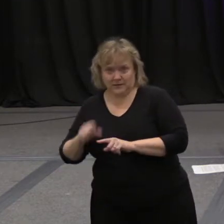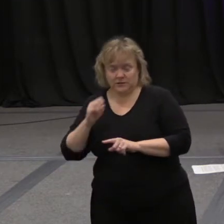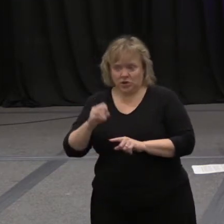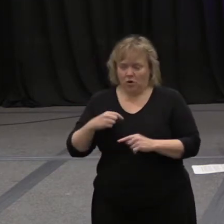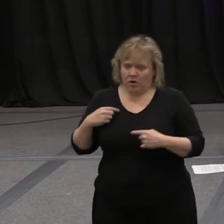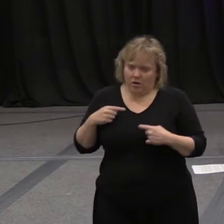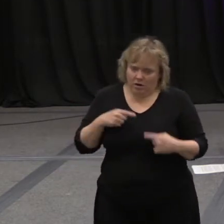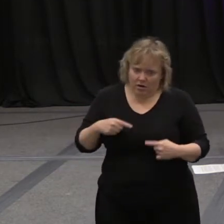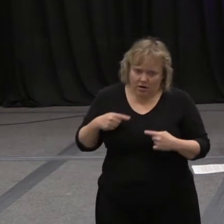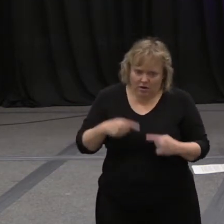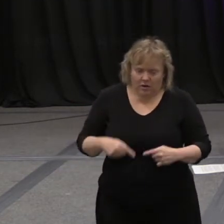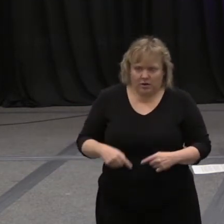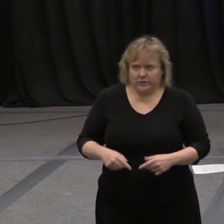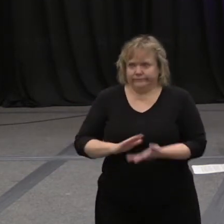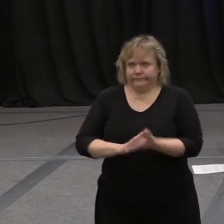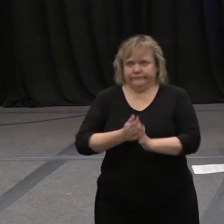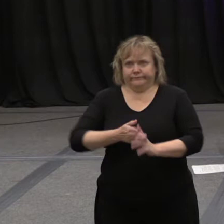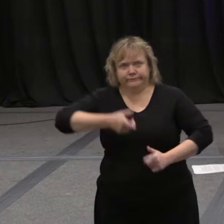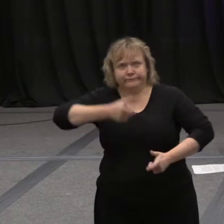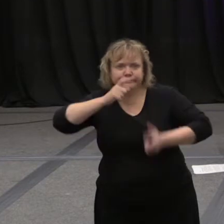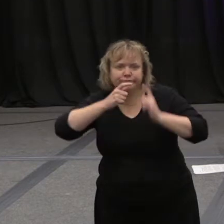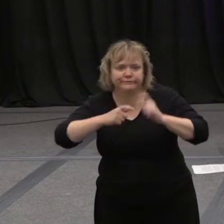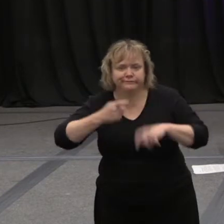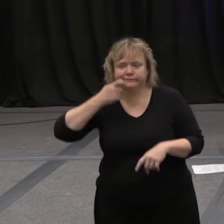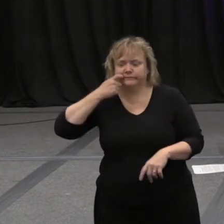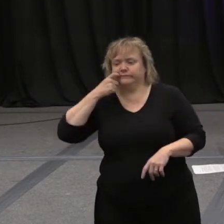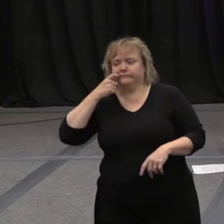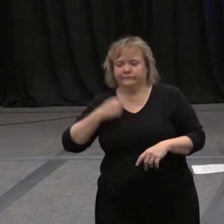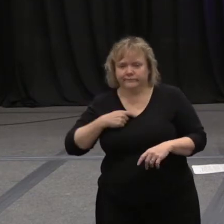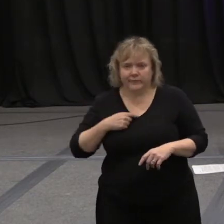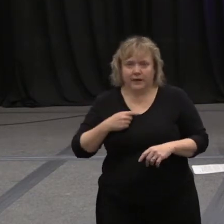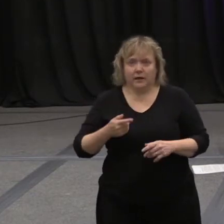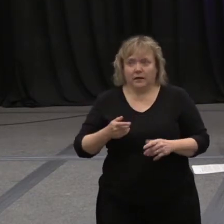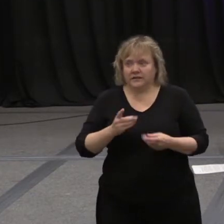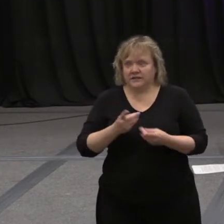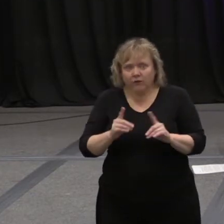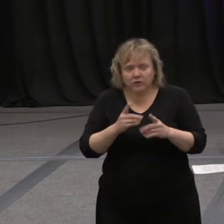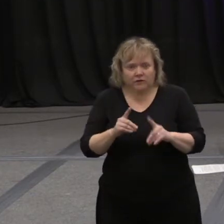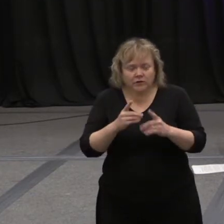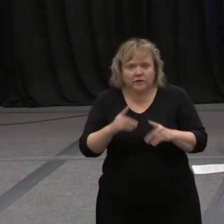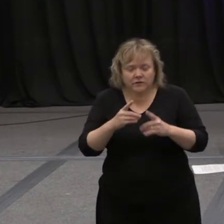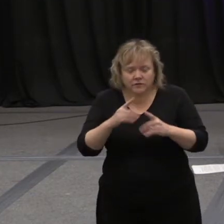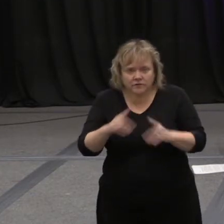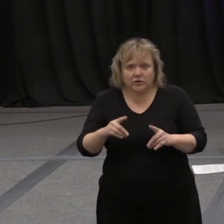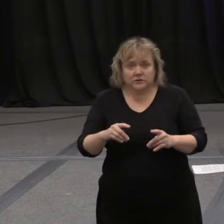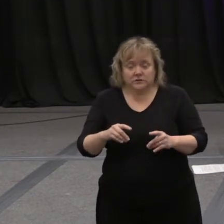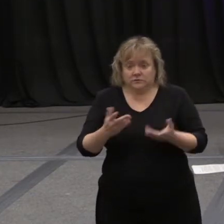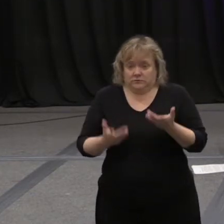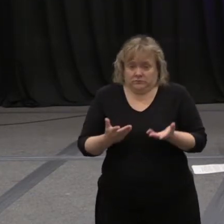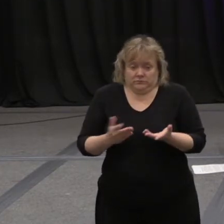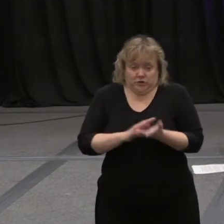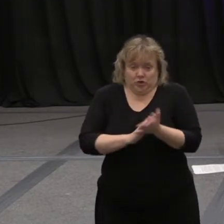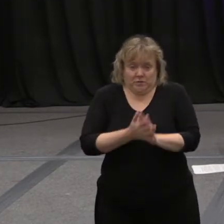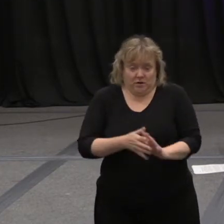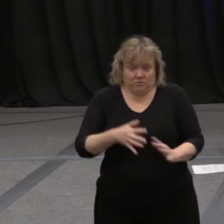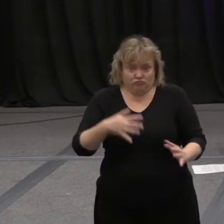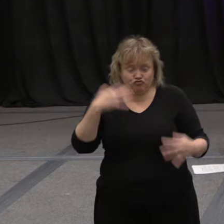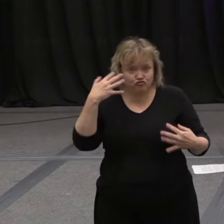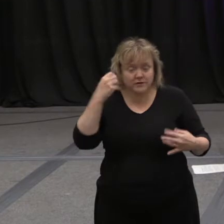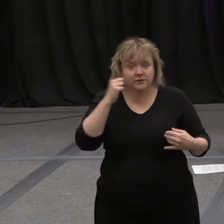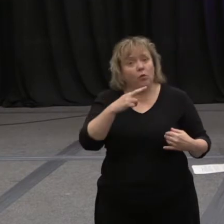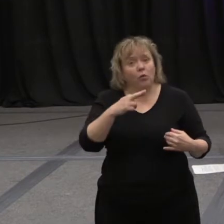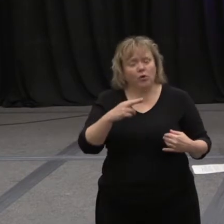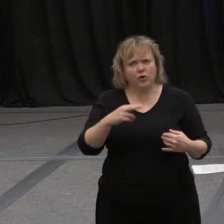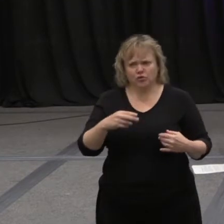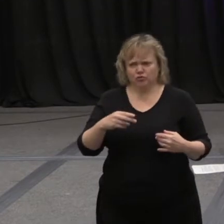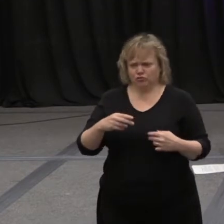marriages. Eventually, you either go crazy or you change your belief system. And you come to synthesis,